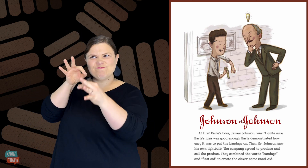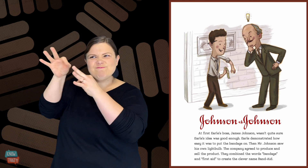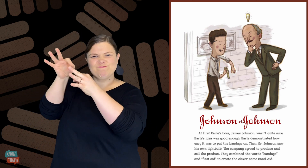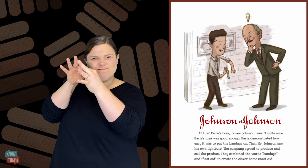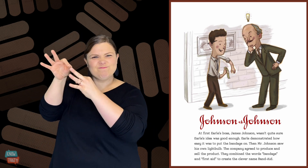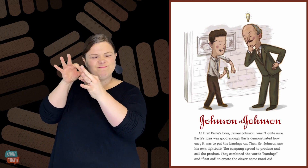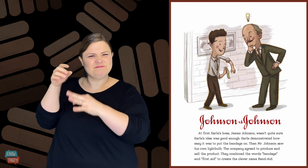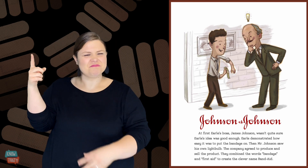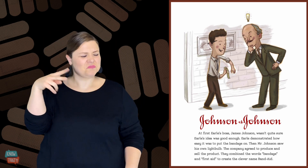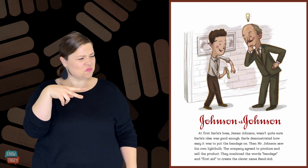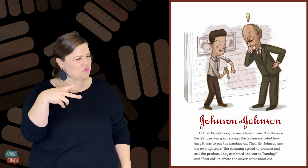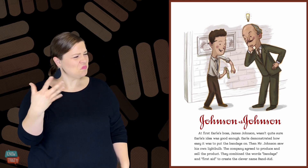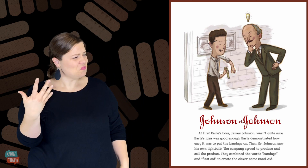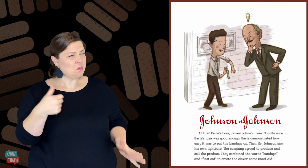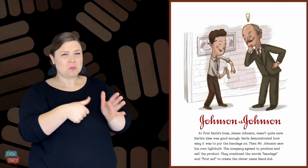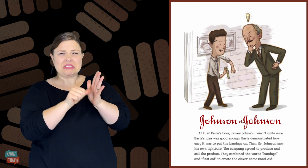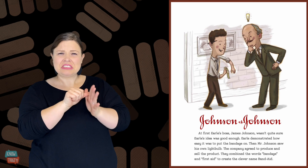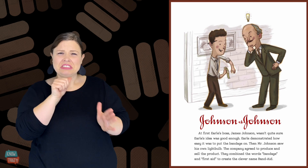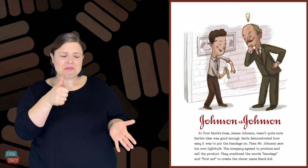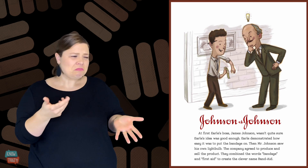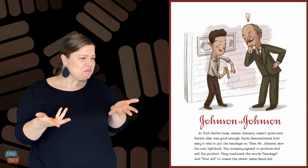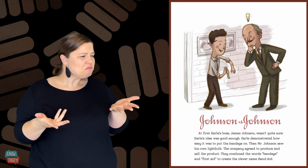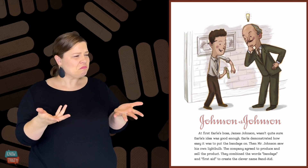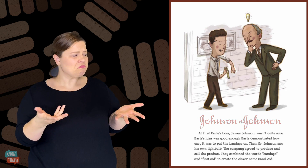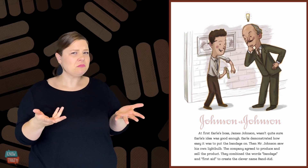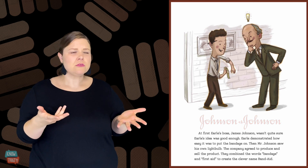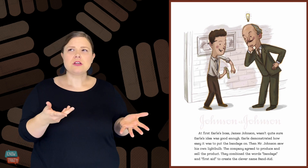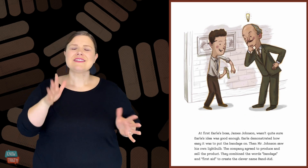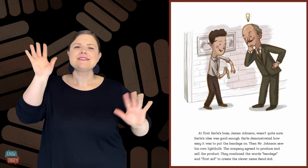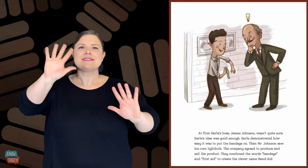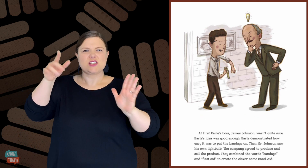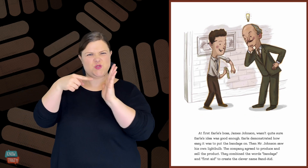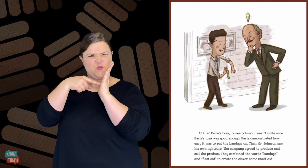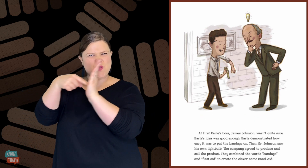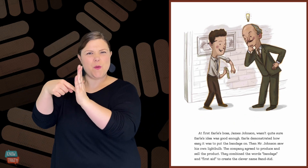enough. Earl demonstrated how easy it was to put the bandage on.